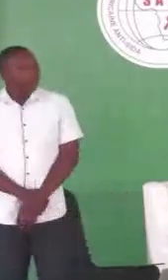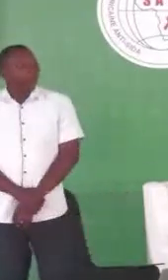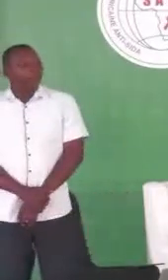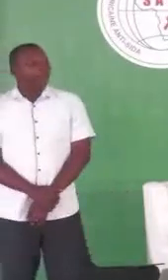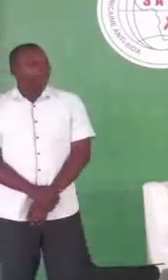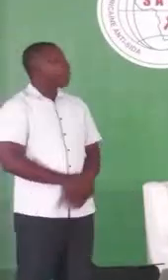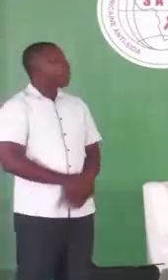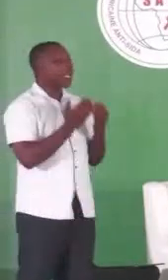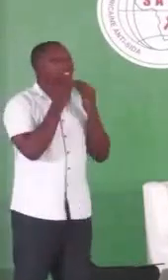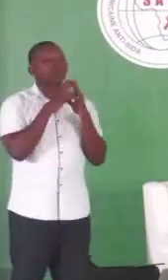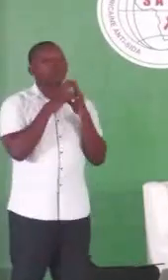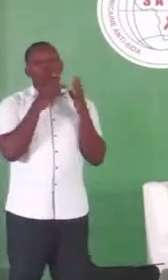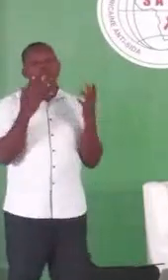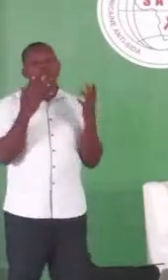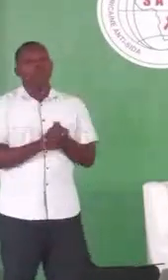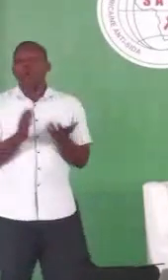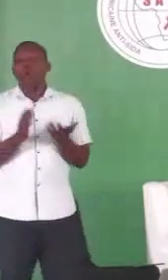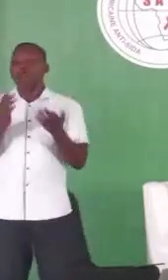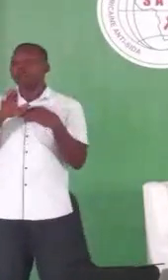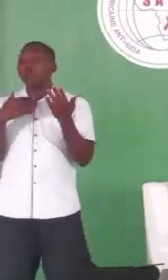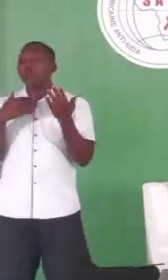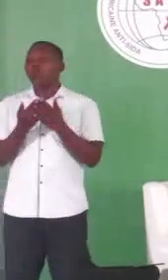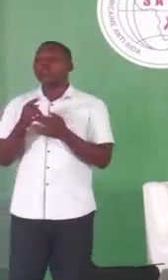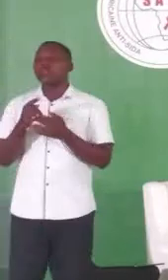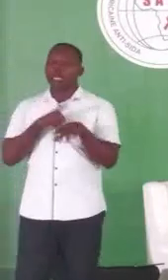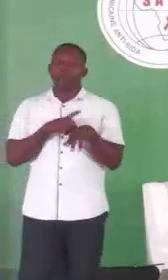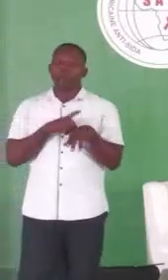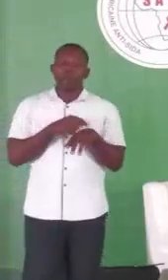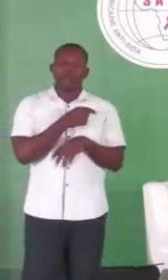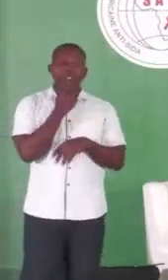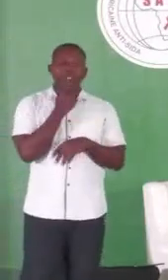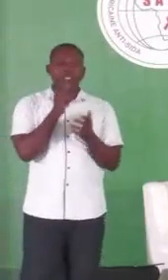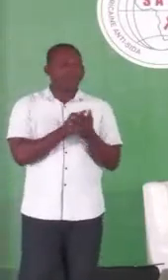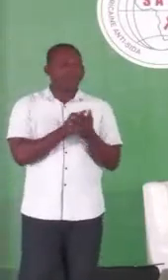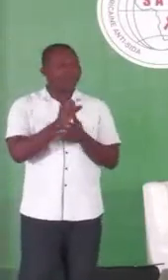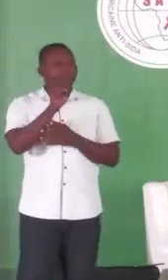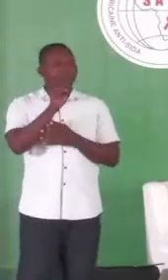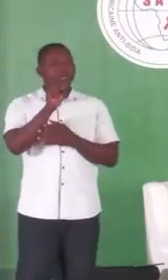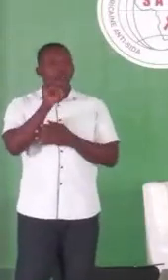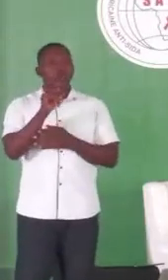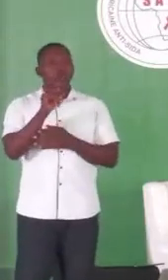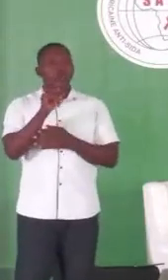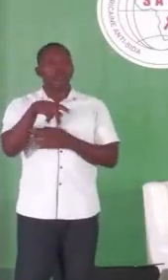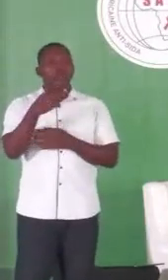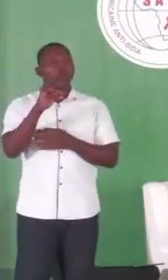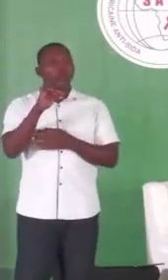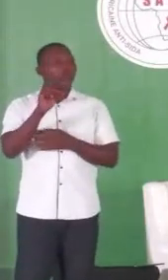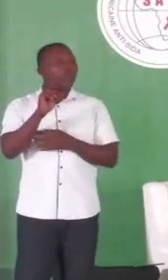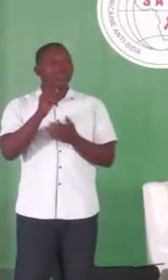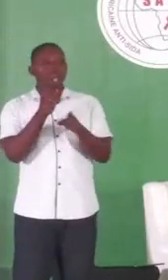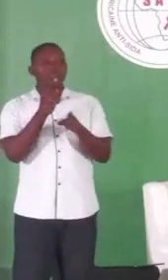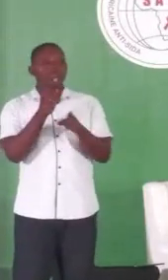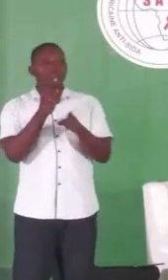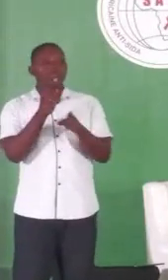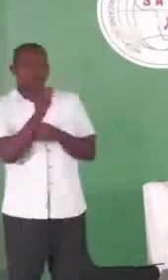Thank you so much. We're over time. So let me say that congenital syphilis is the tip of the iceberg of